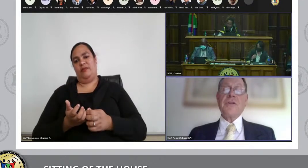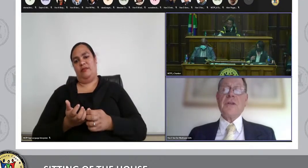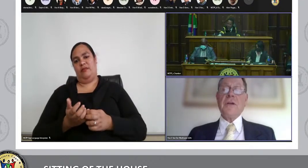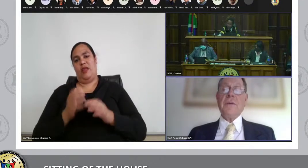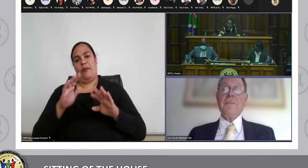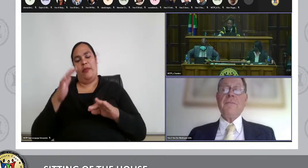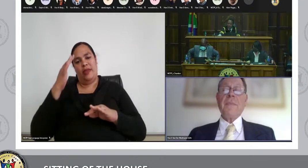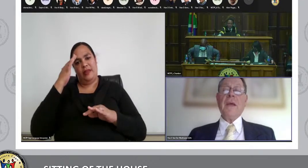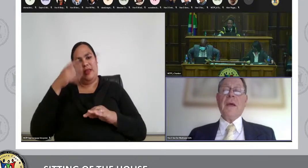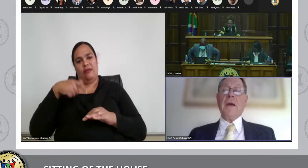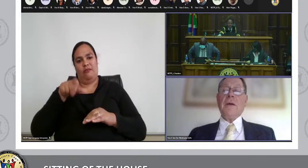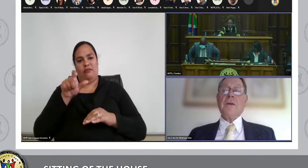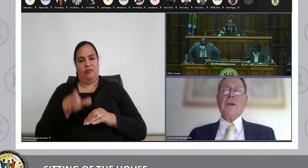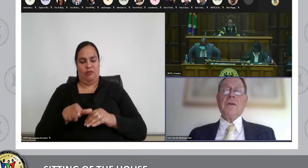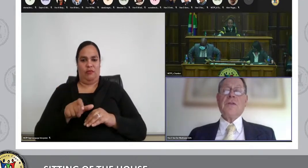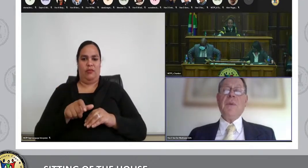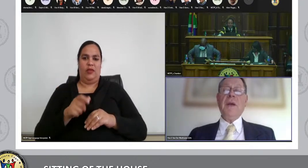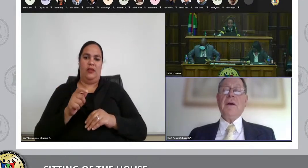dankie, voorsitter.